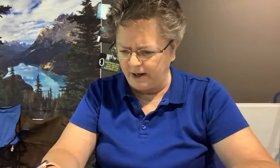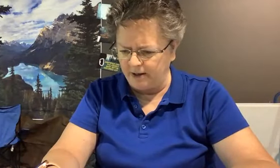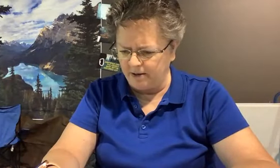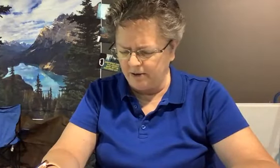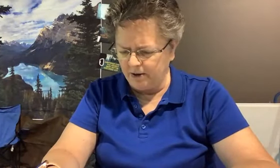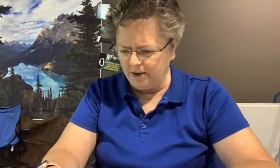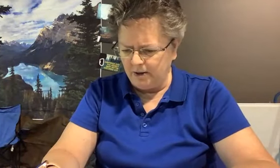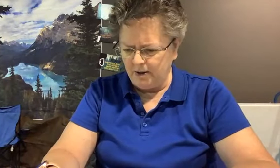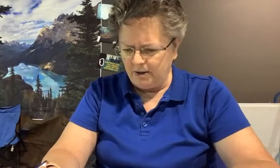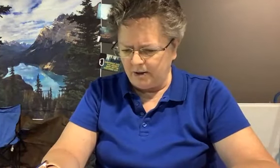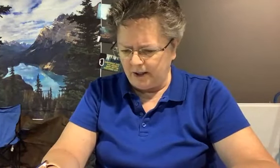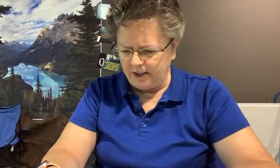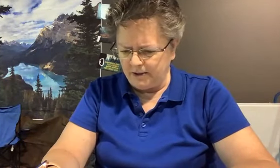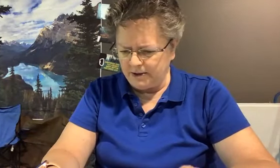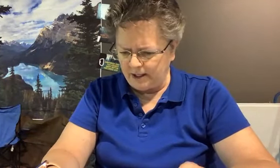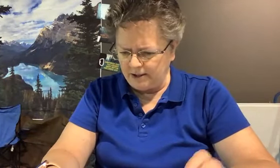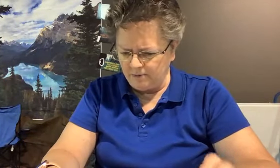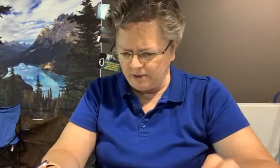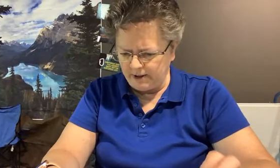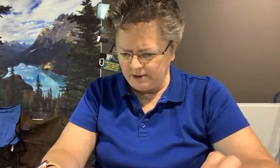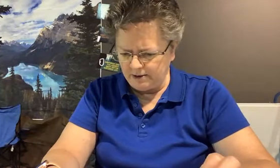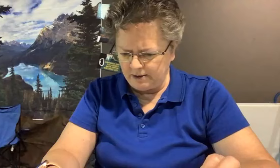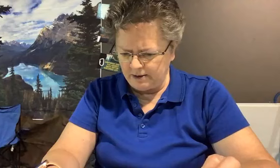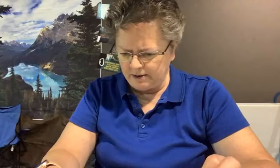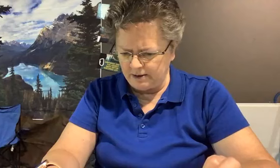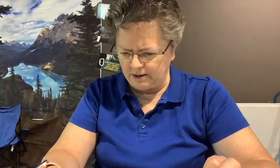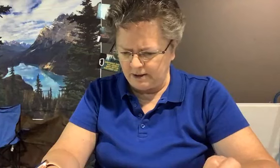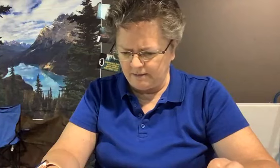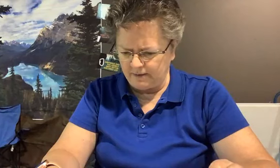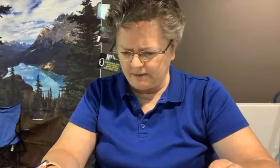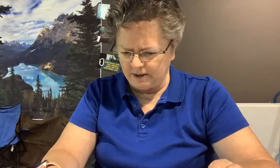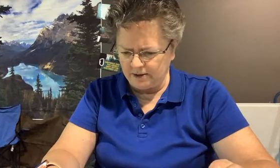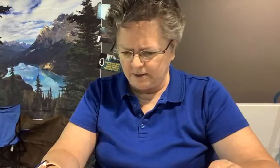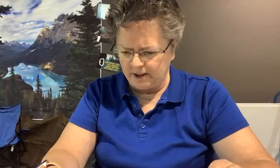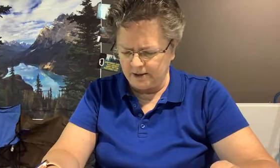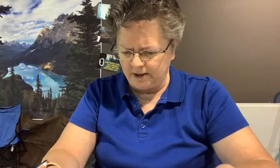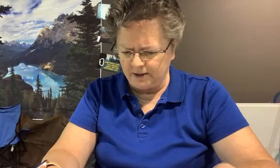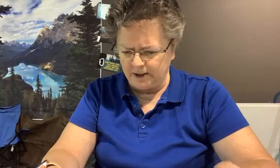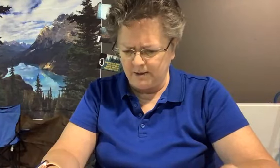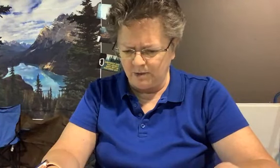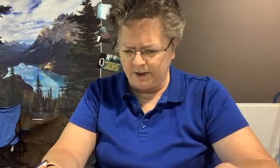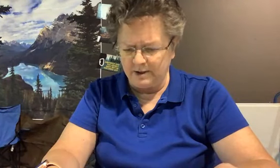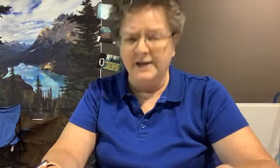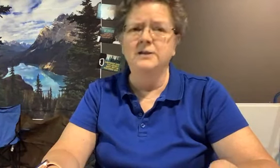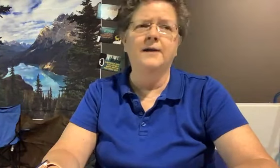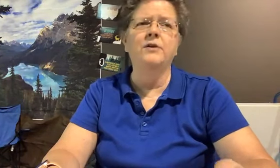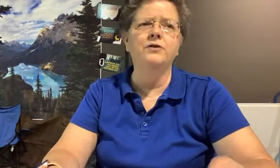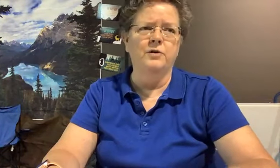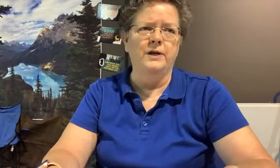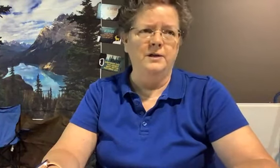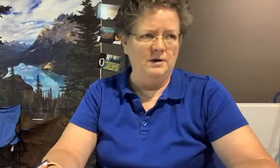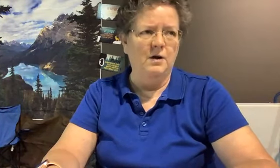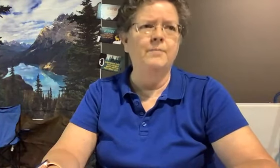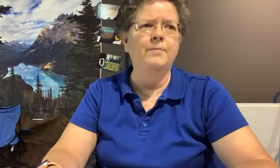Radio on Sunday mornings. Let's see if I've got this right. Sunday mornings at 7:30 on